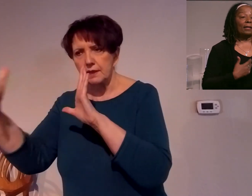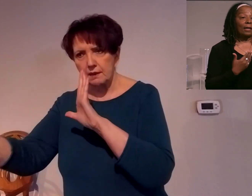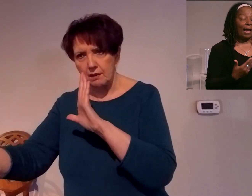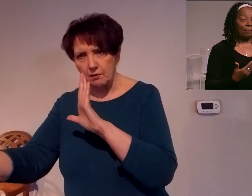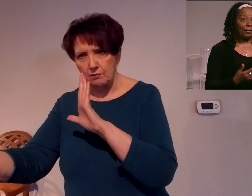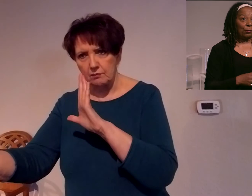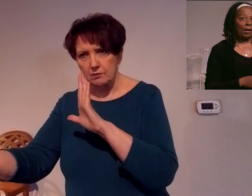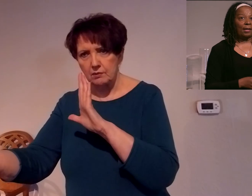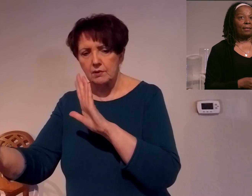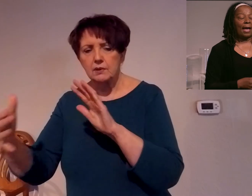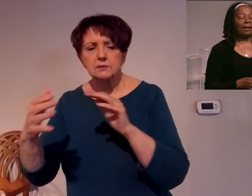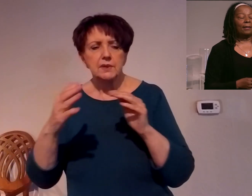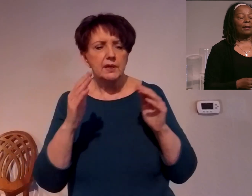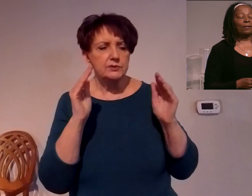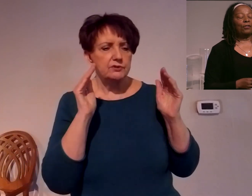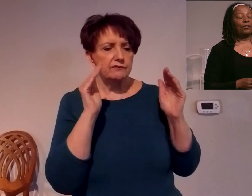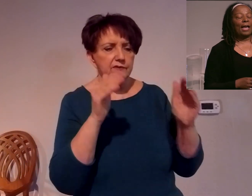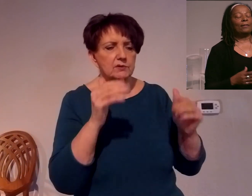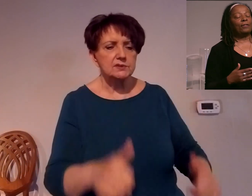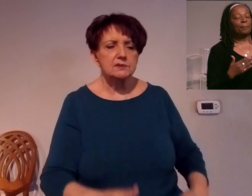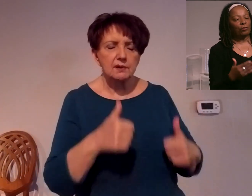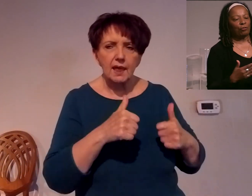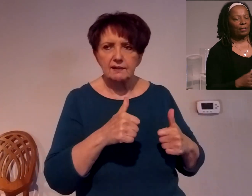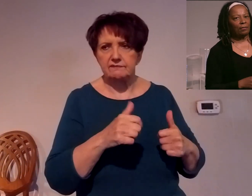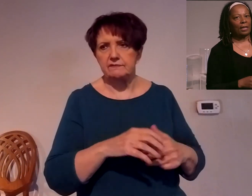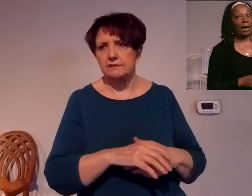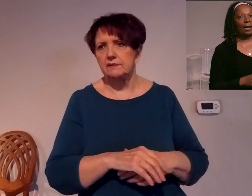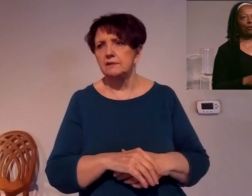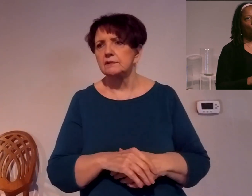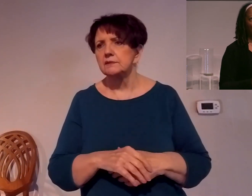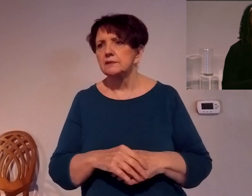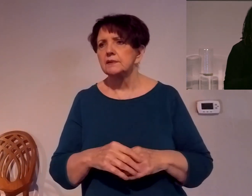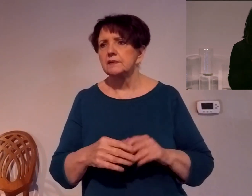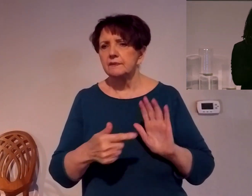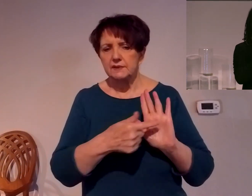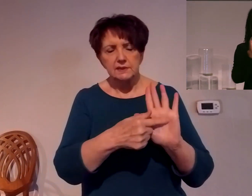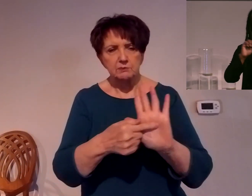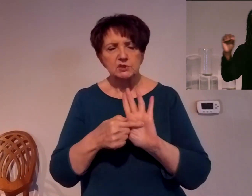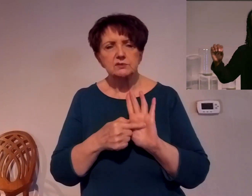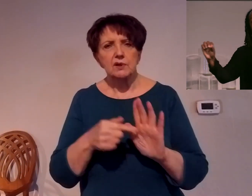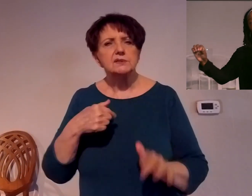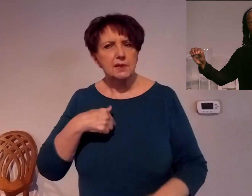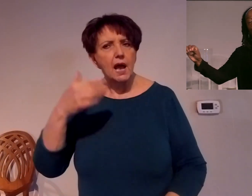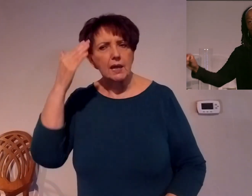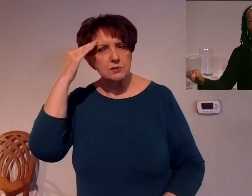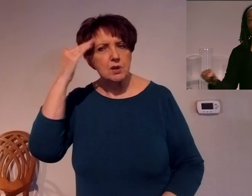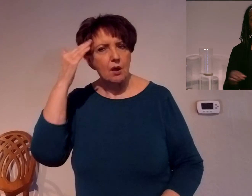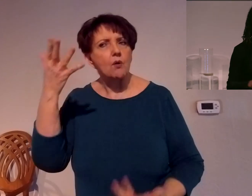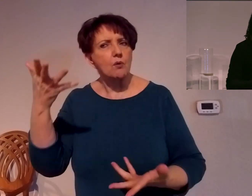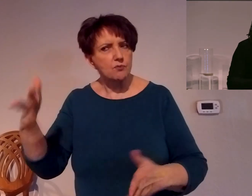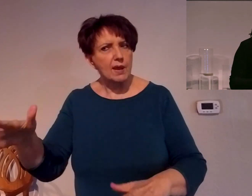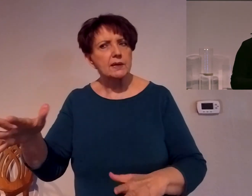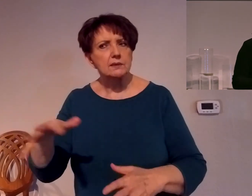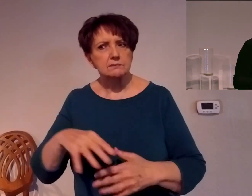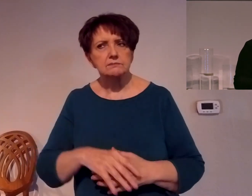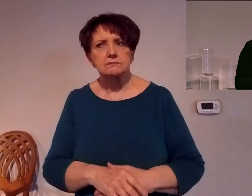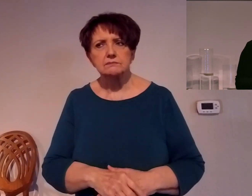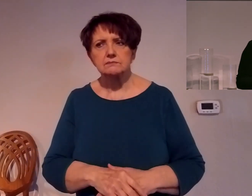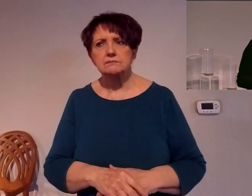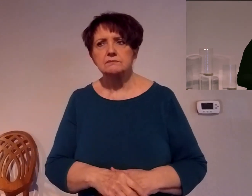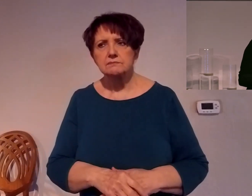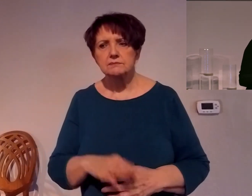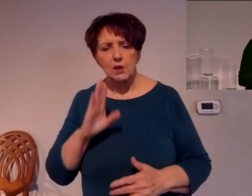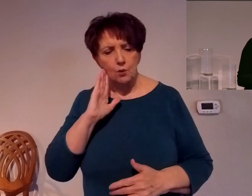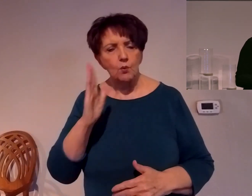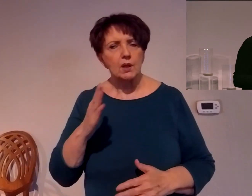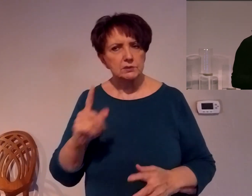live my life in a way that demonstrates that I know it is going to demonstrate in my life.